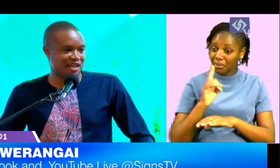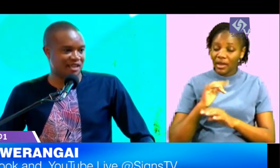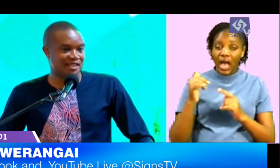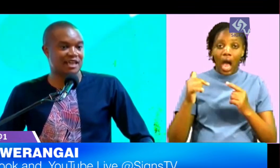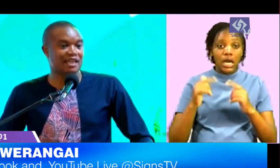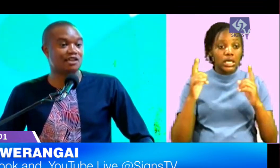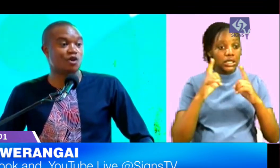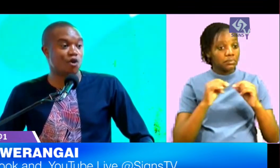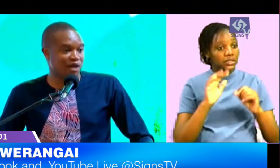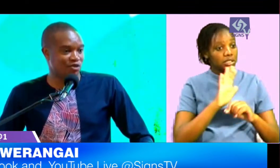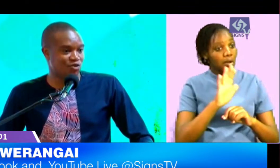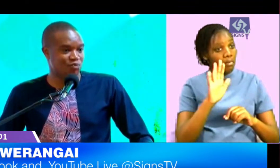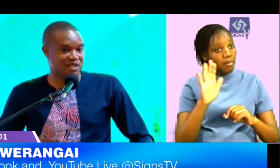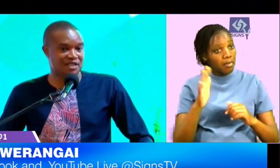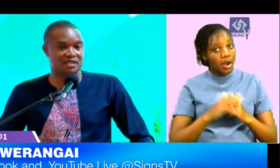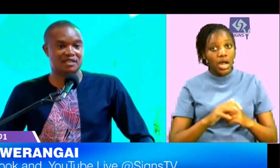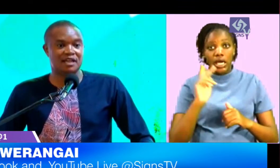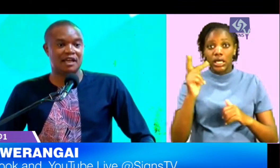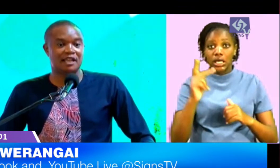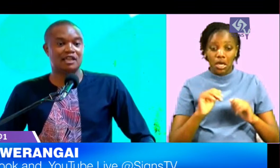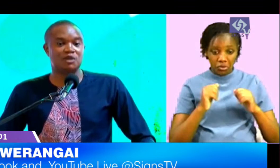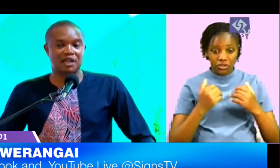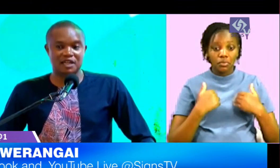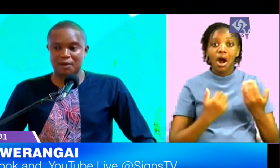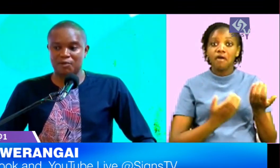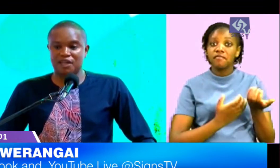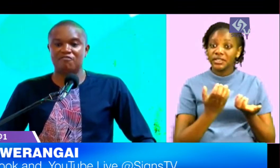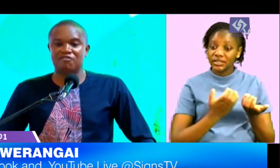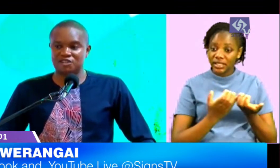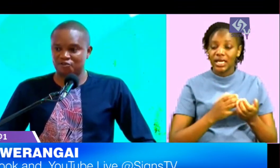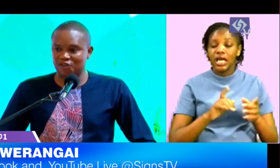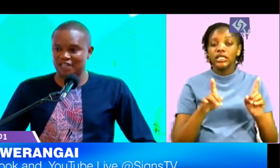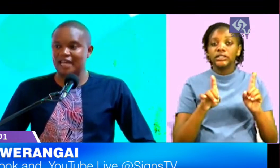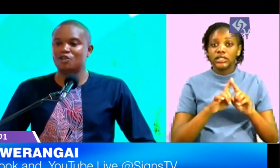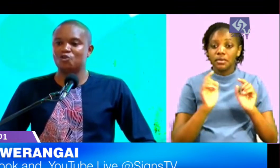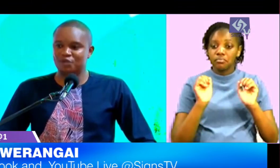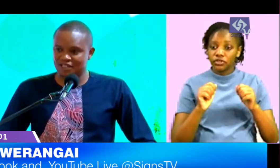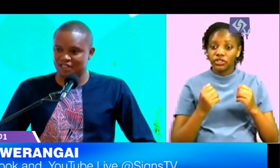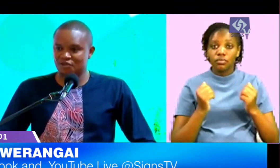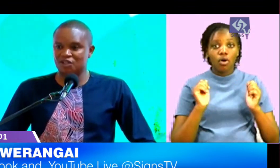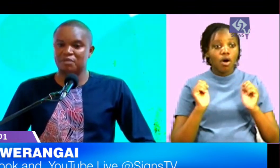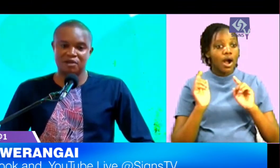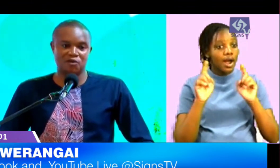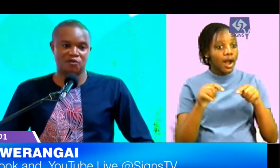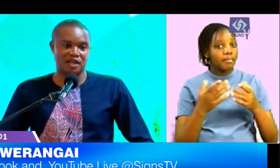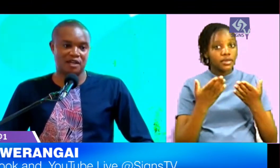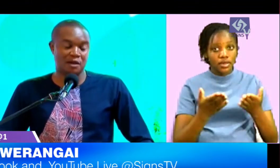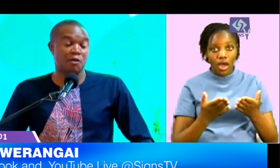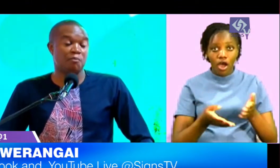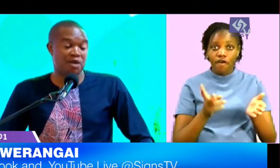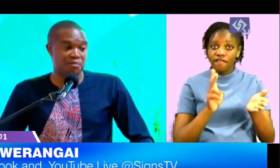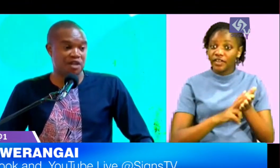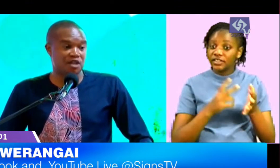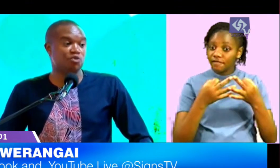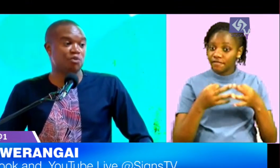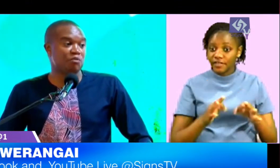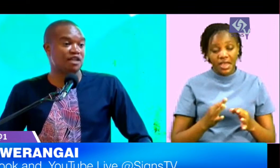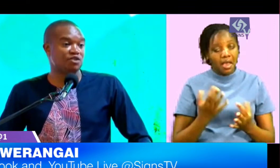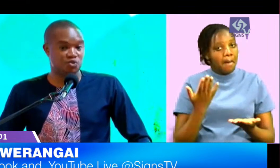there that Kenya is open to do business, that we can come here visa-free and do business for the Republic of Kenya, maybe those people might choose